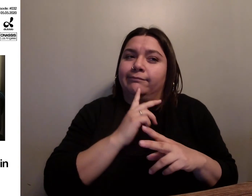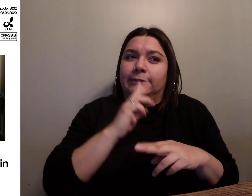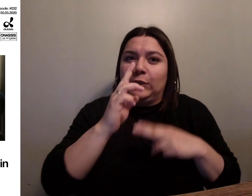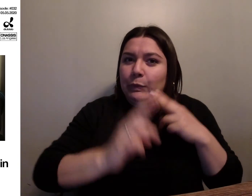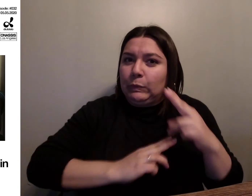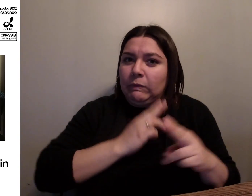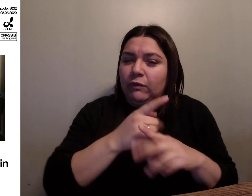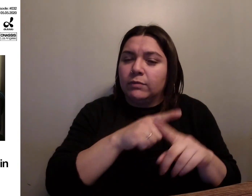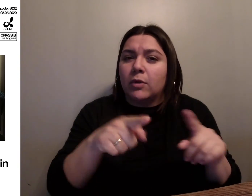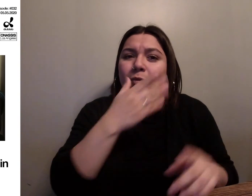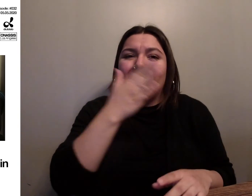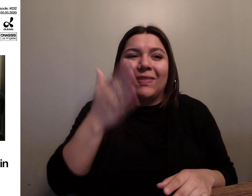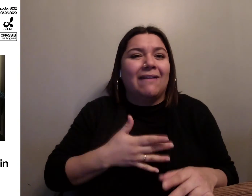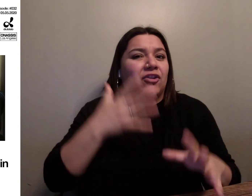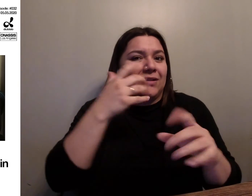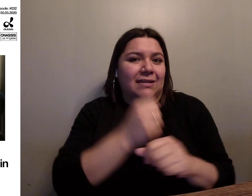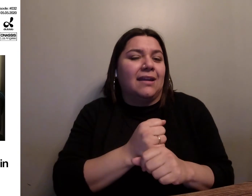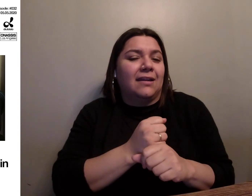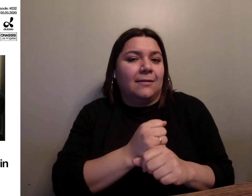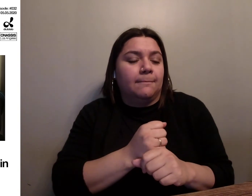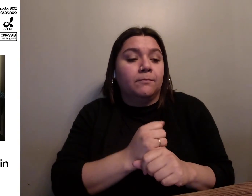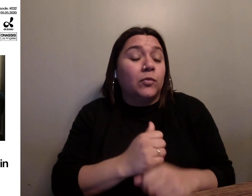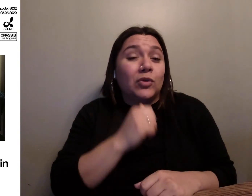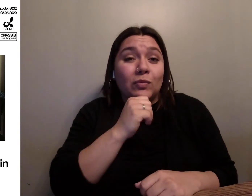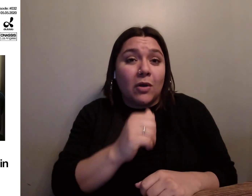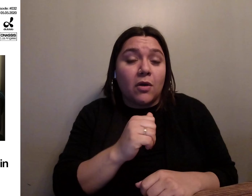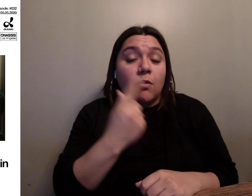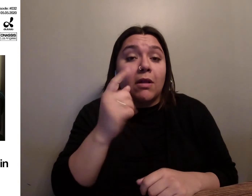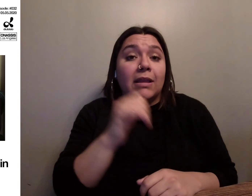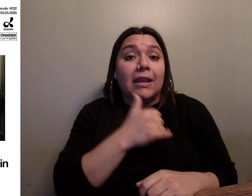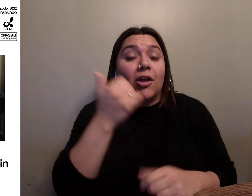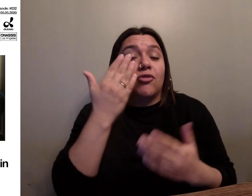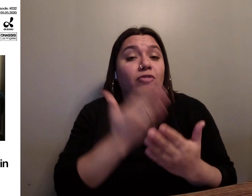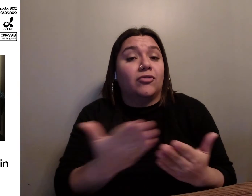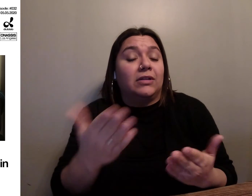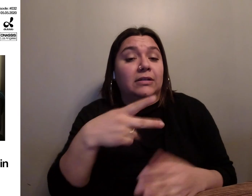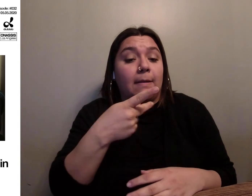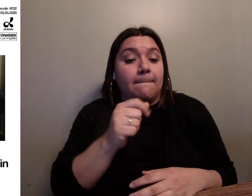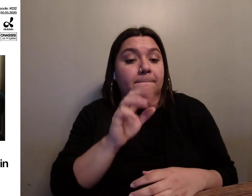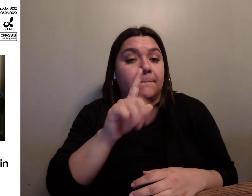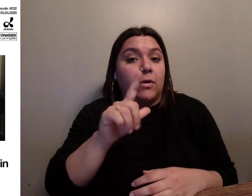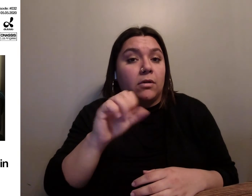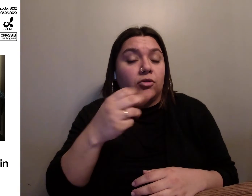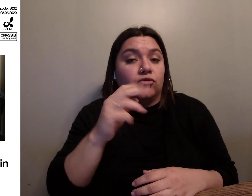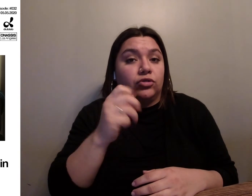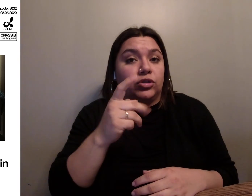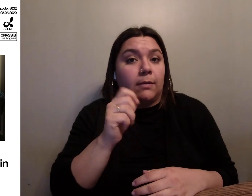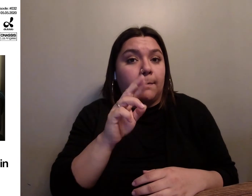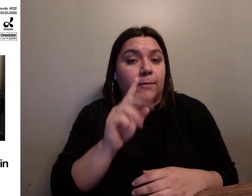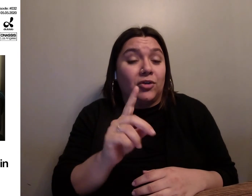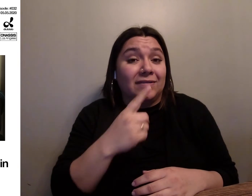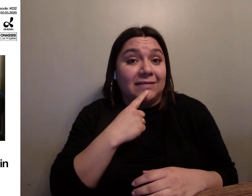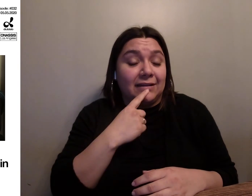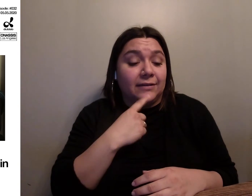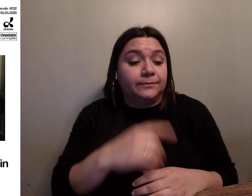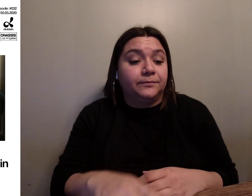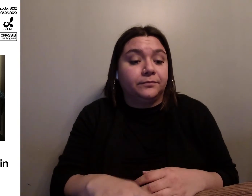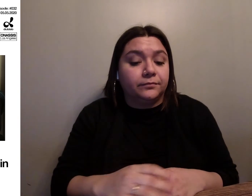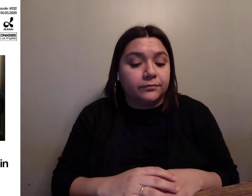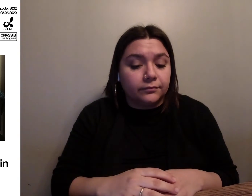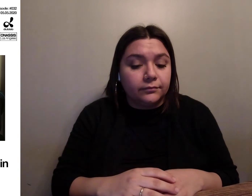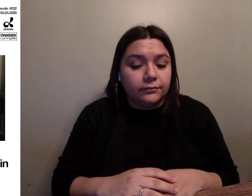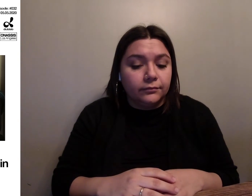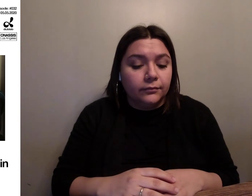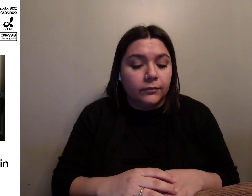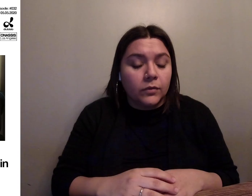we'll never understand the natural world as it is because we're not meant to do that. Right.